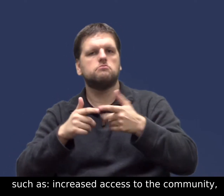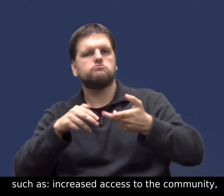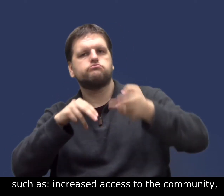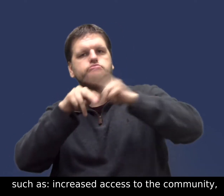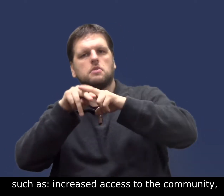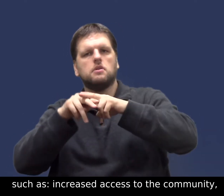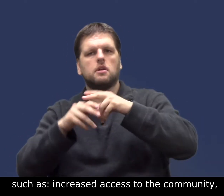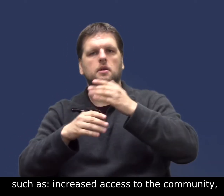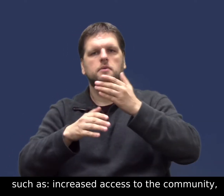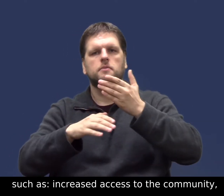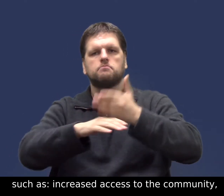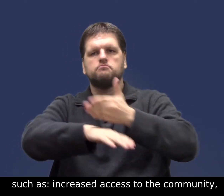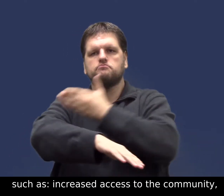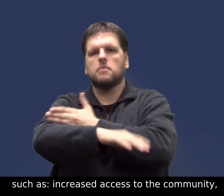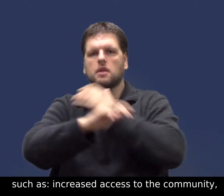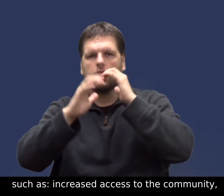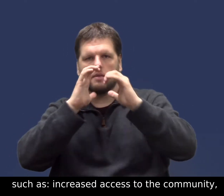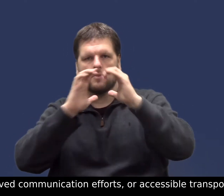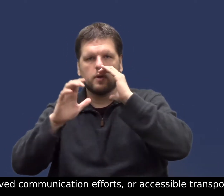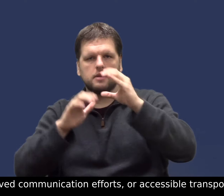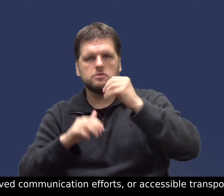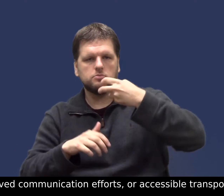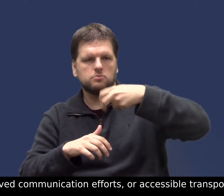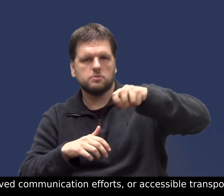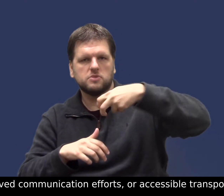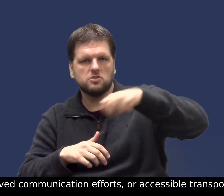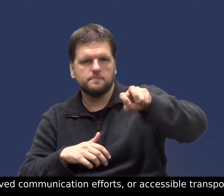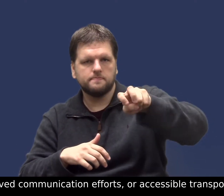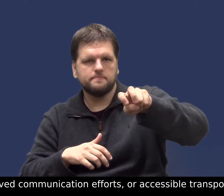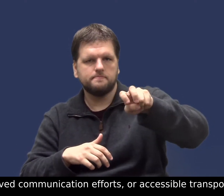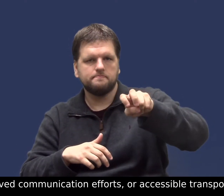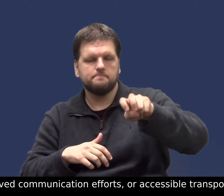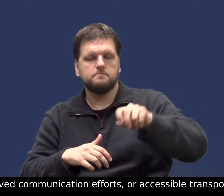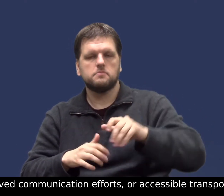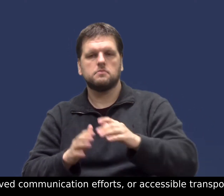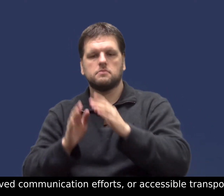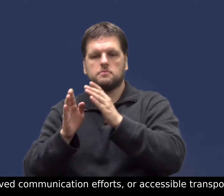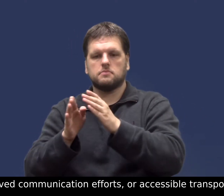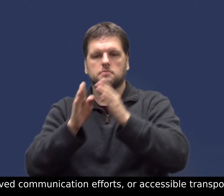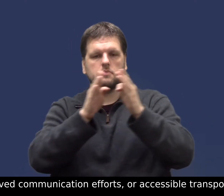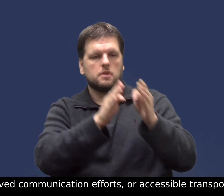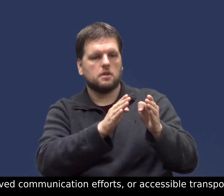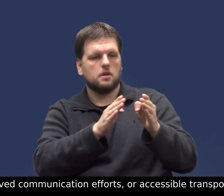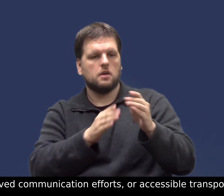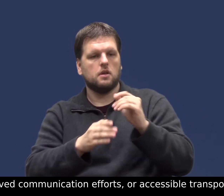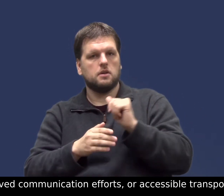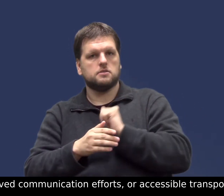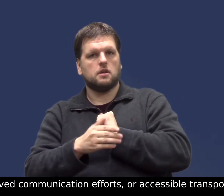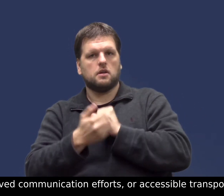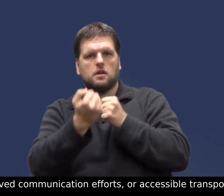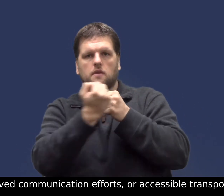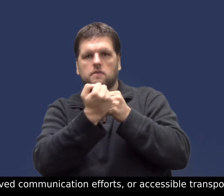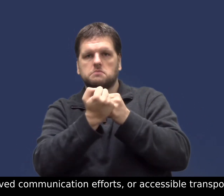increased access to the community, improved communication efforts, or accessible transportation.